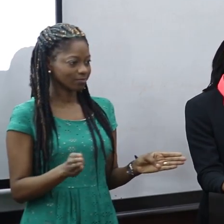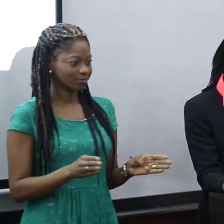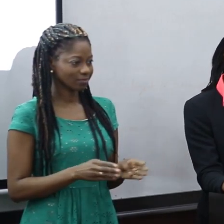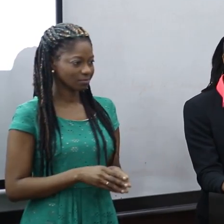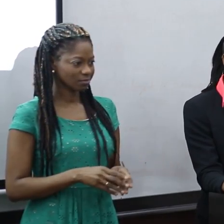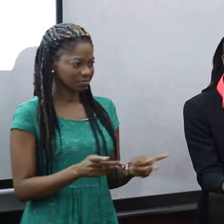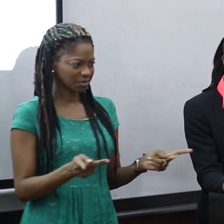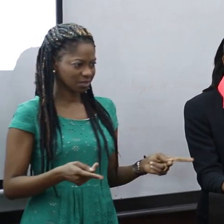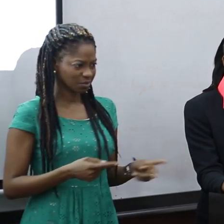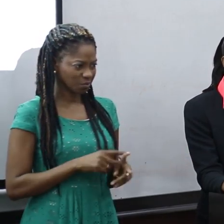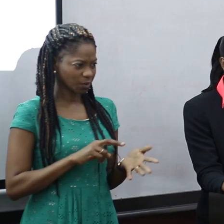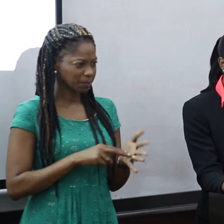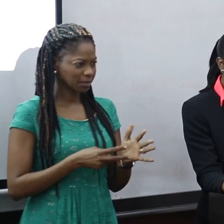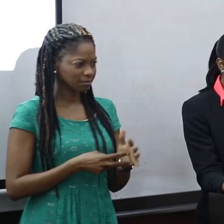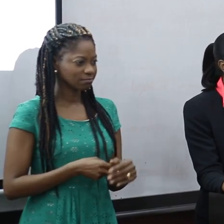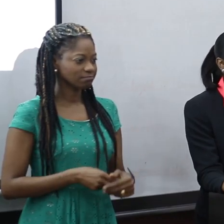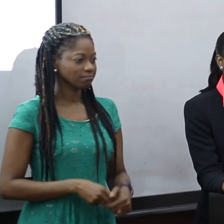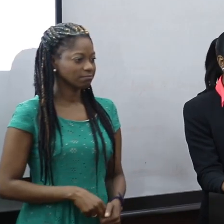to be wandering.